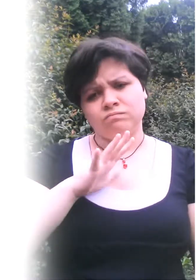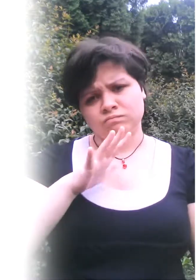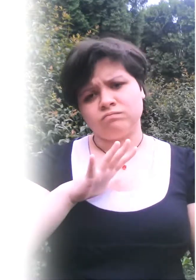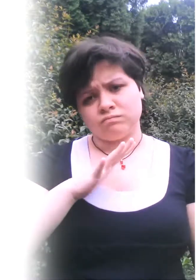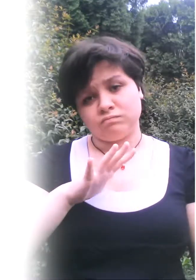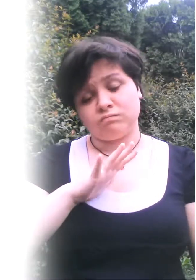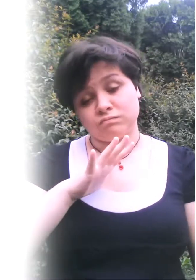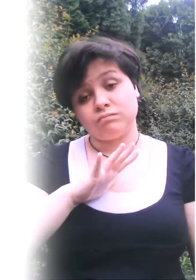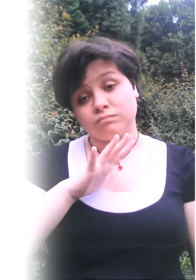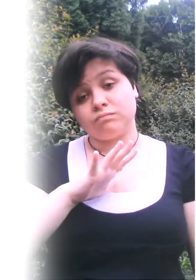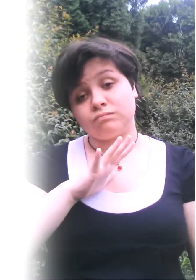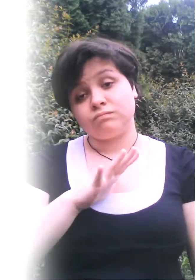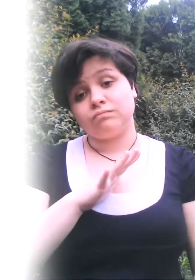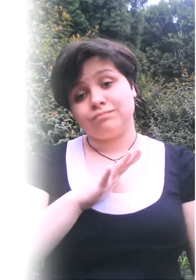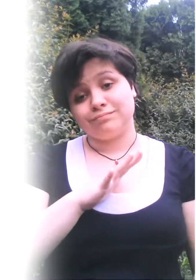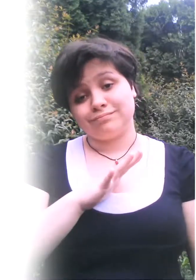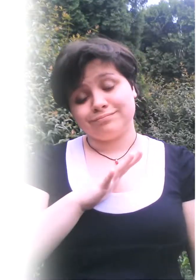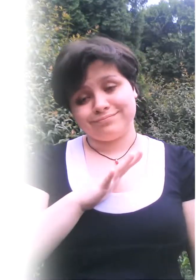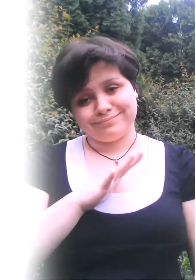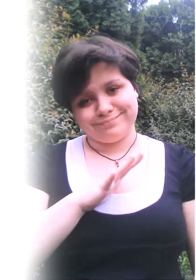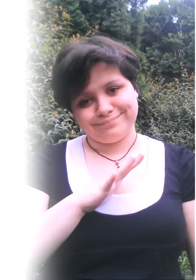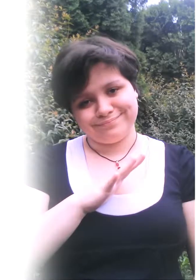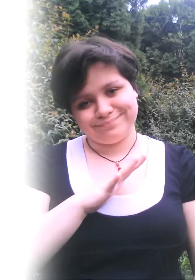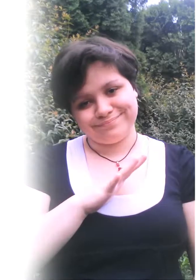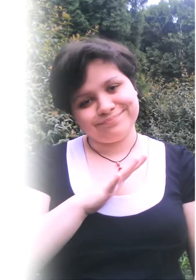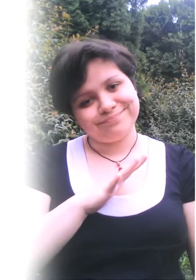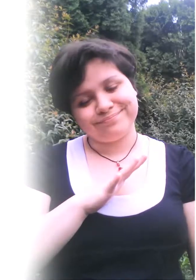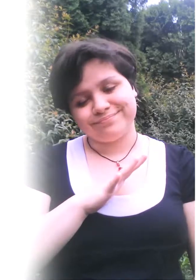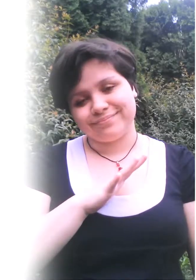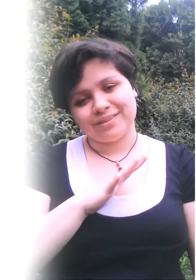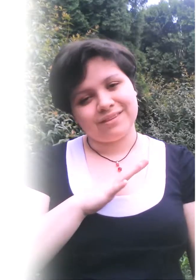and I'm being good,